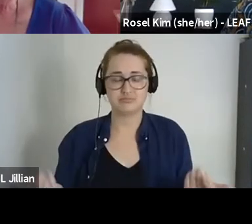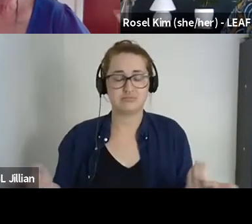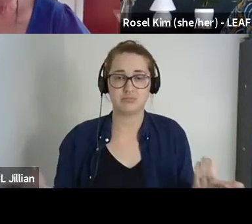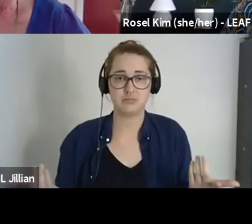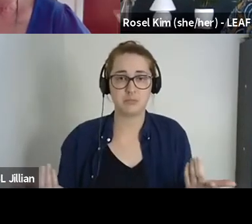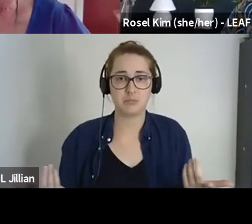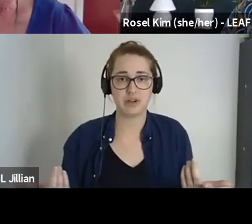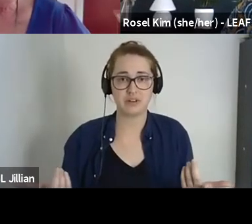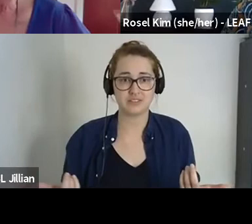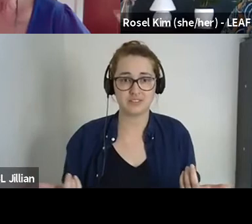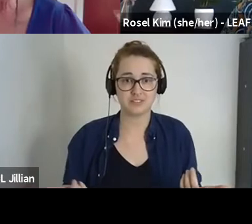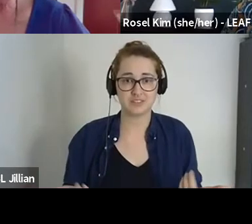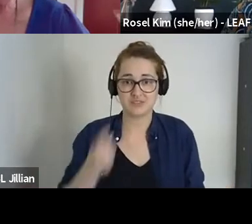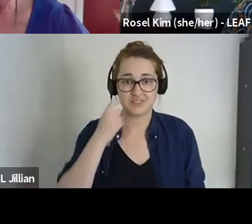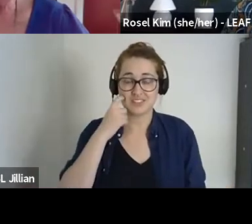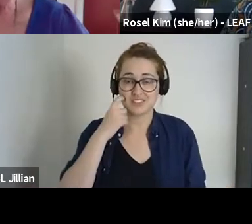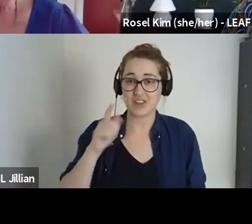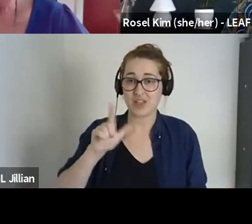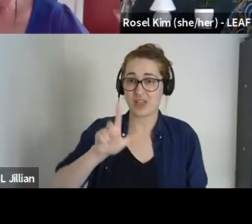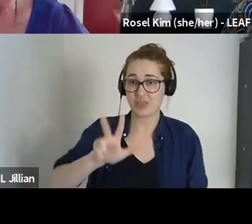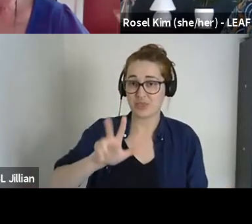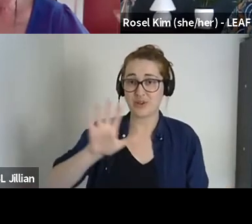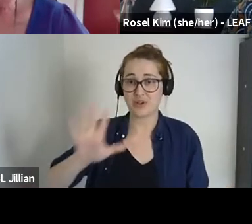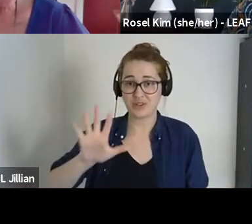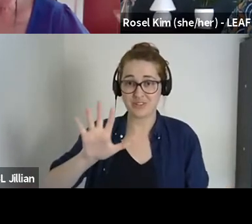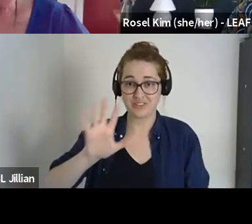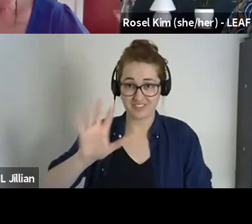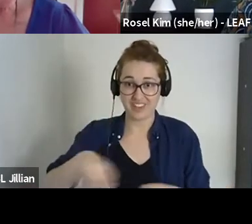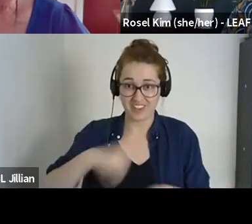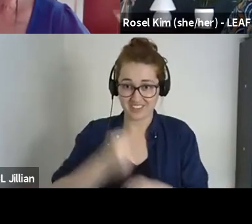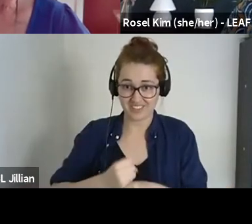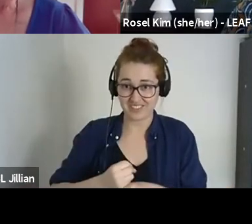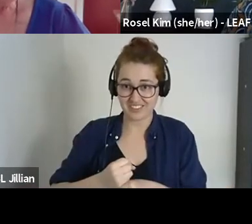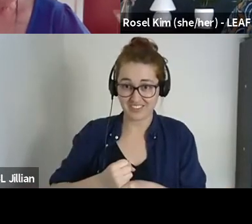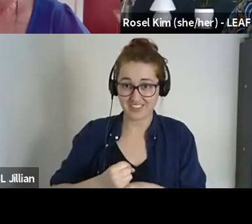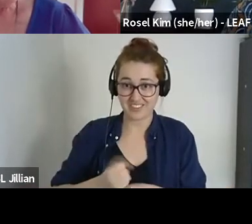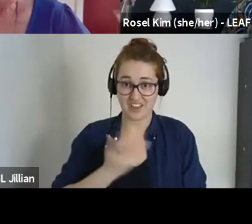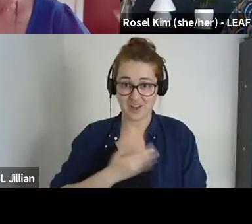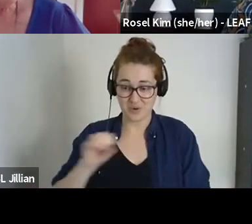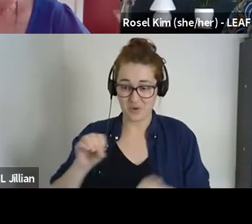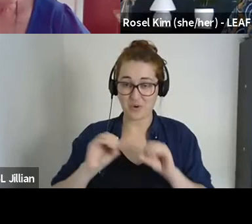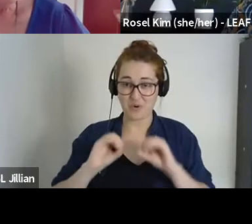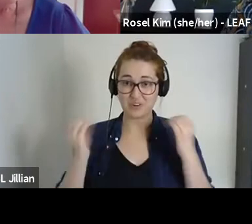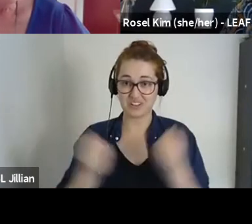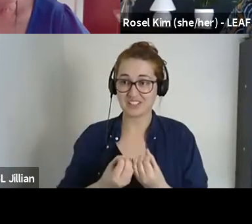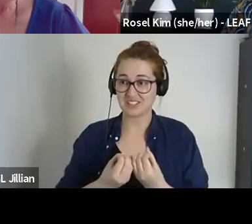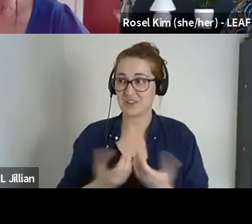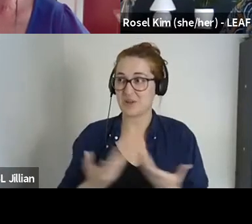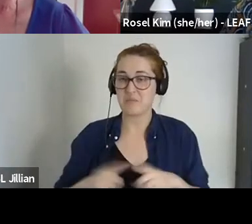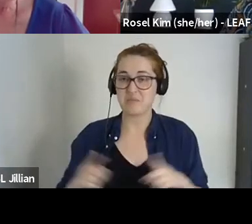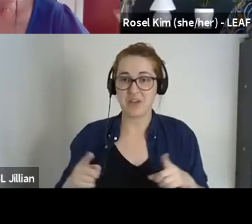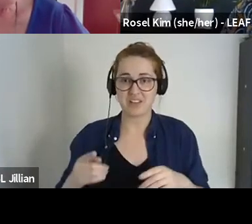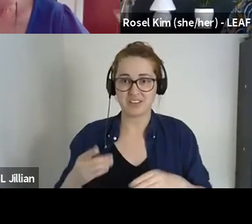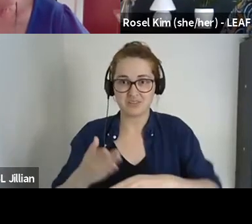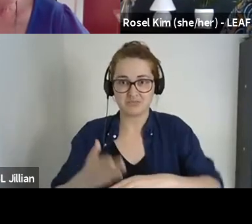things haven't changed. We didn't have a year of celebration, we had a year of reflection. And we're about to launch a 10-year vision for change, because that's what